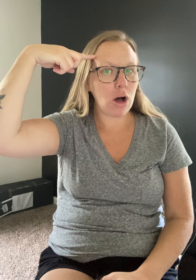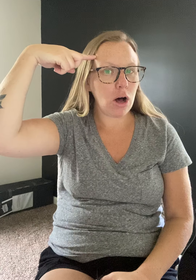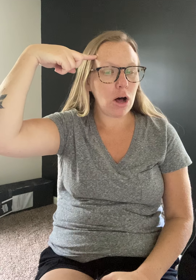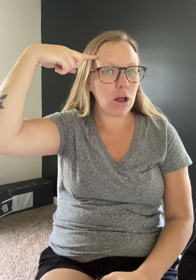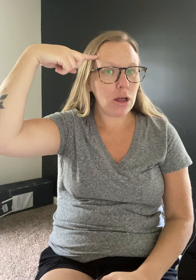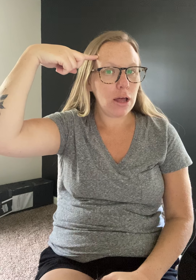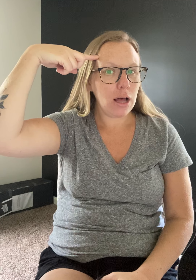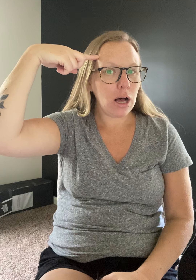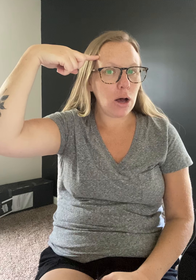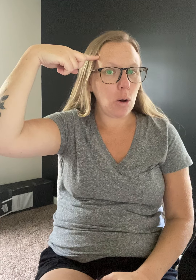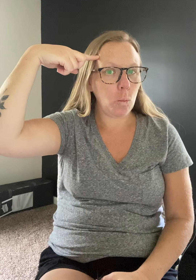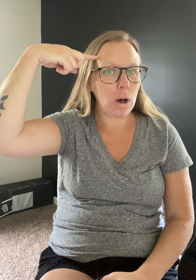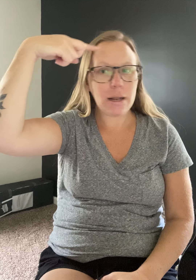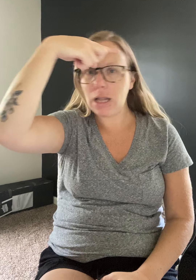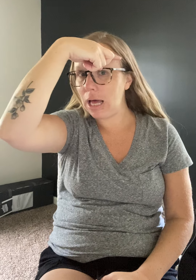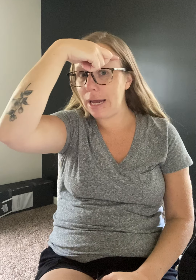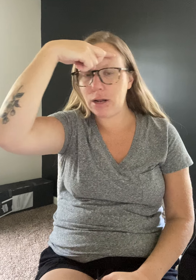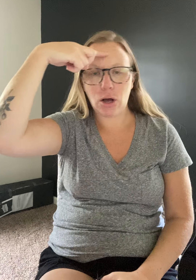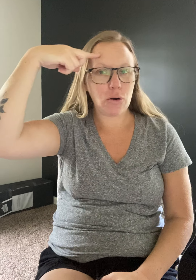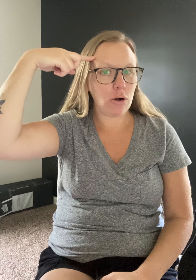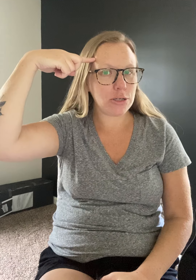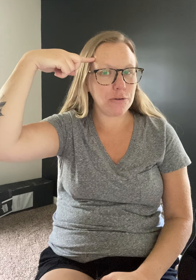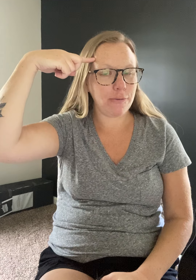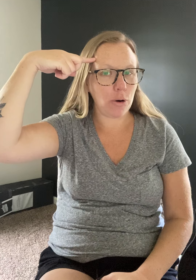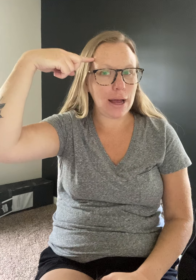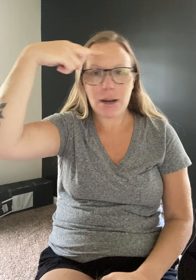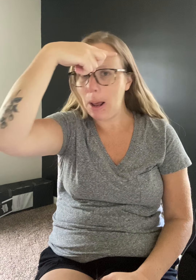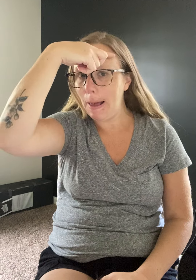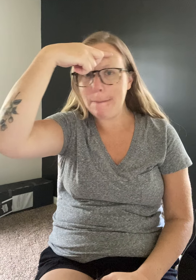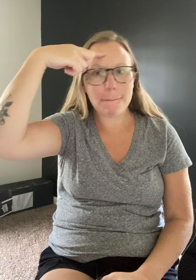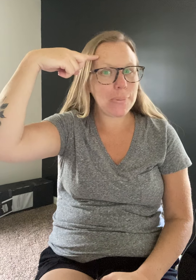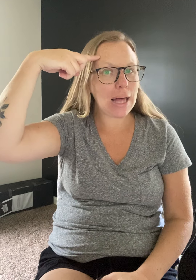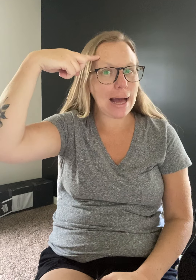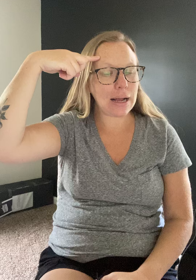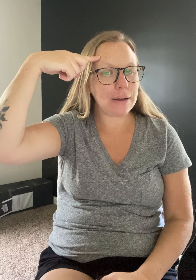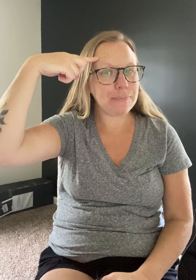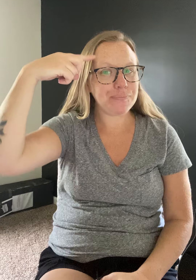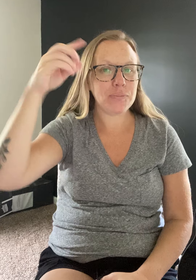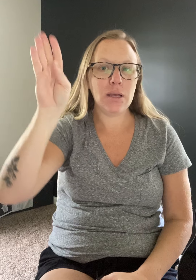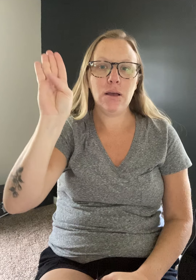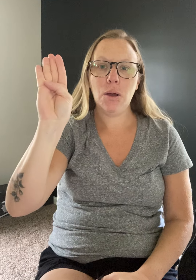draw one line across your forehead. Black.